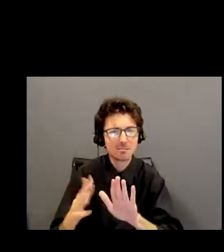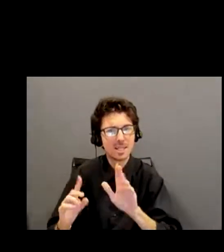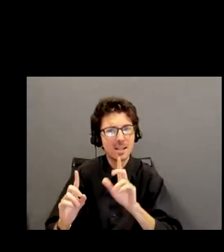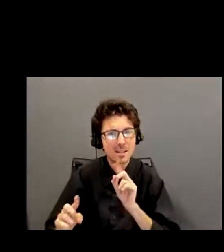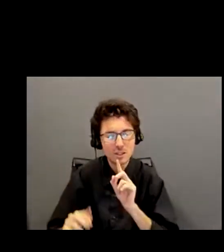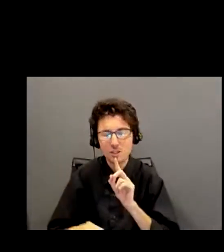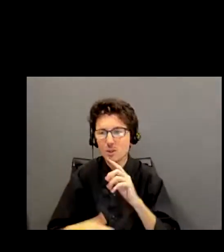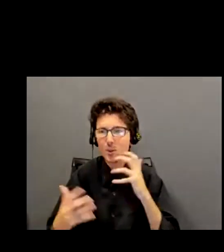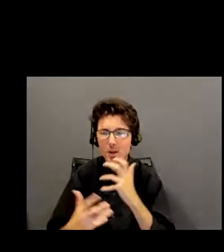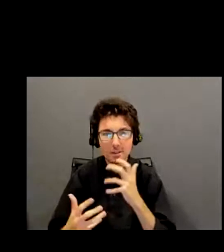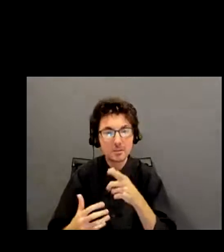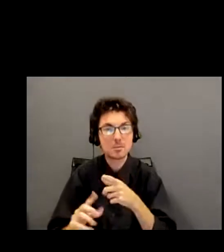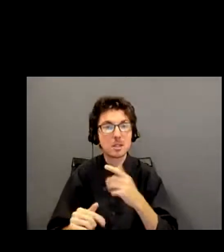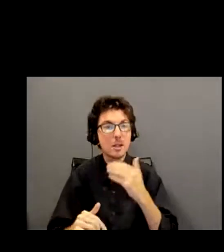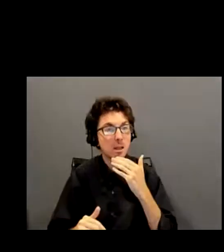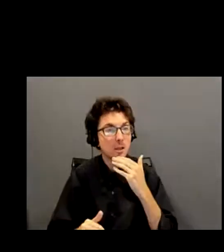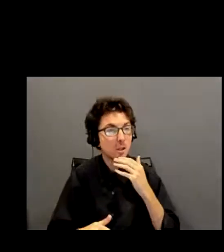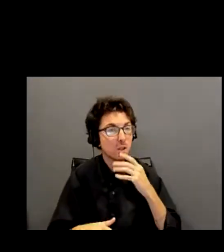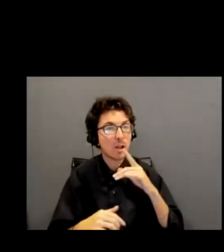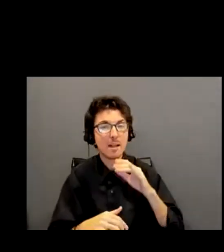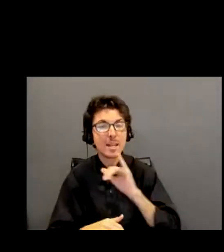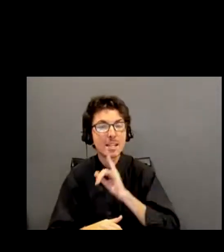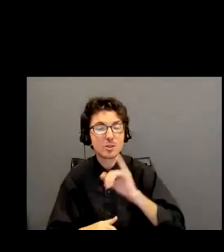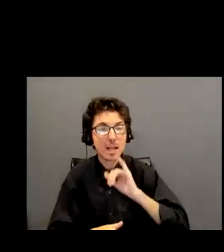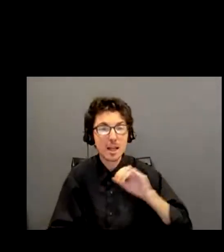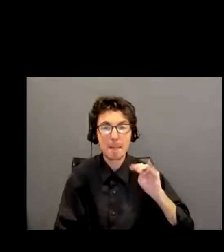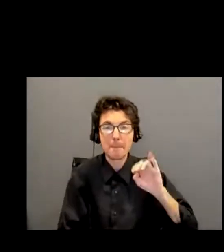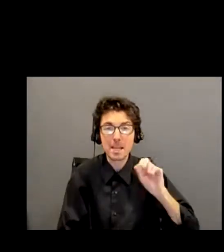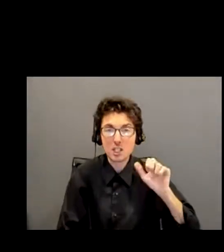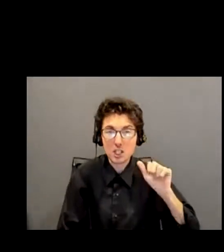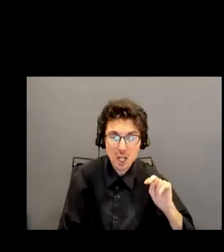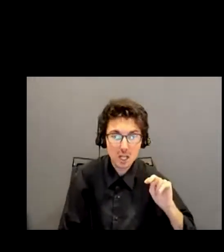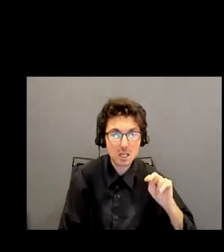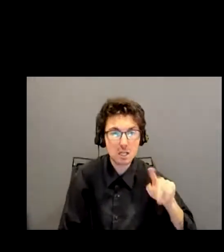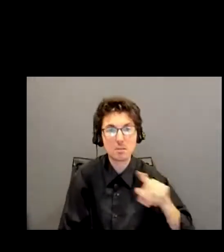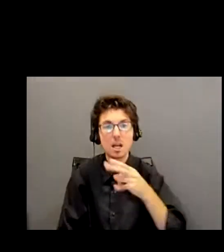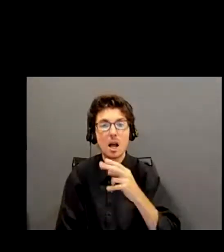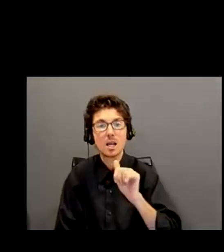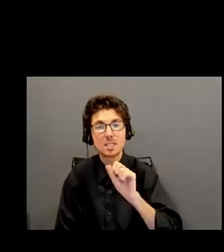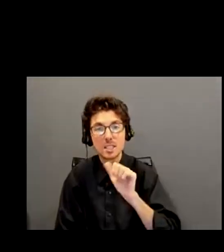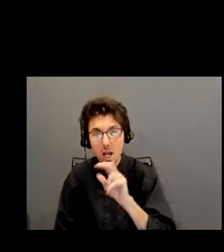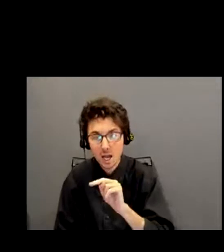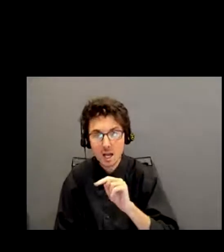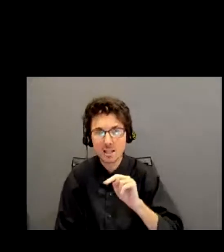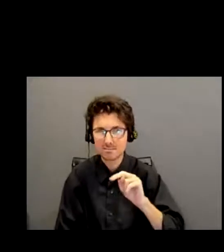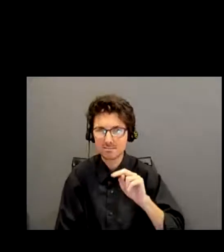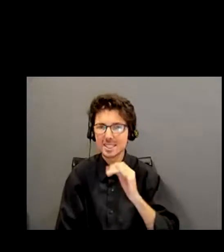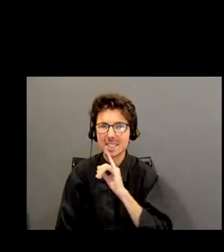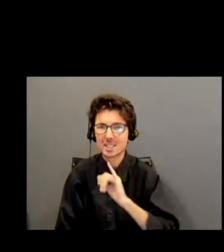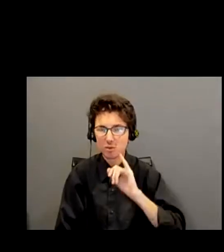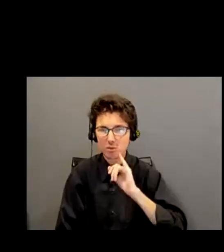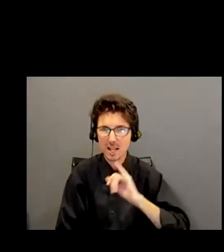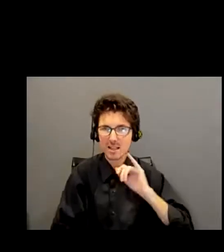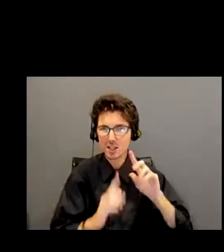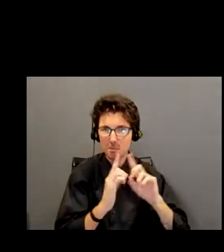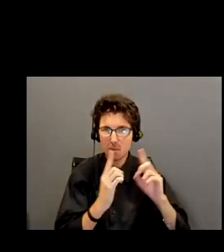Israeli mission, and to Mrs. Tausan Hassan from the Israeli Department of Foreign Affairs for